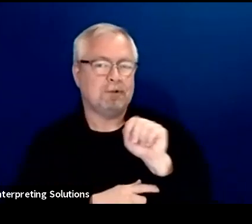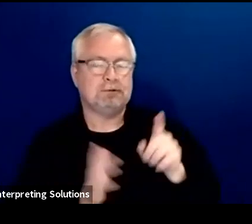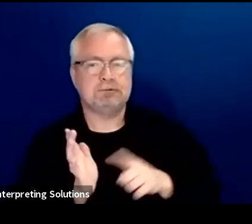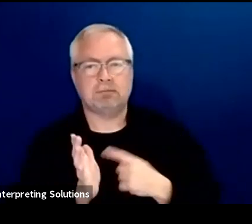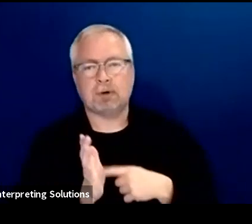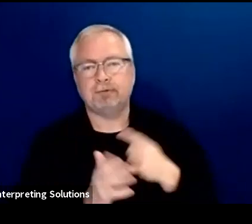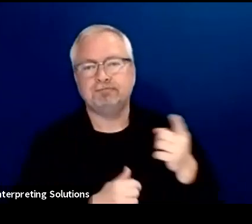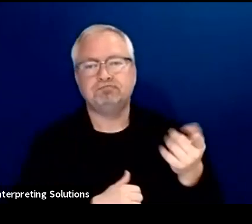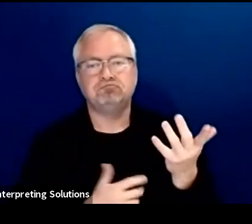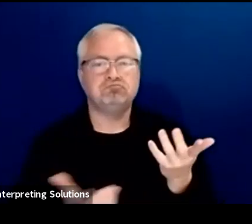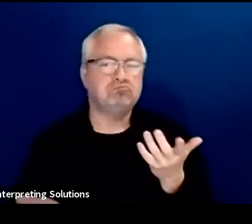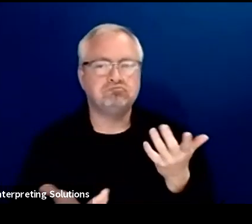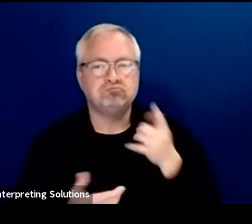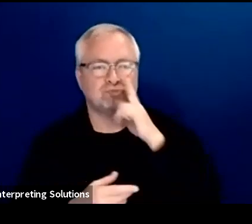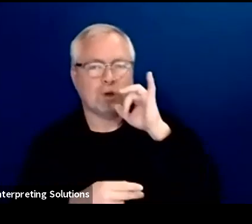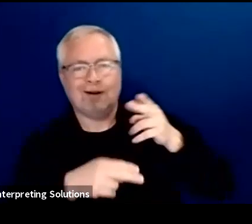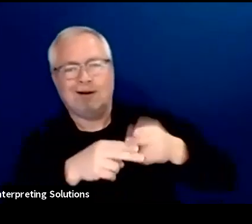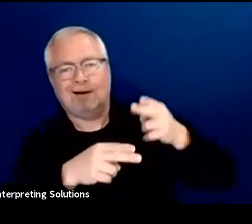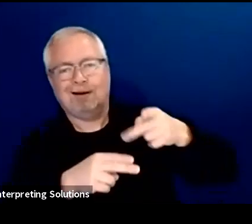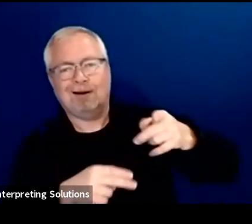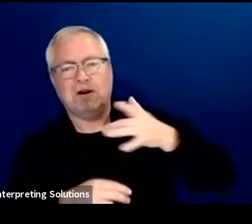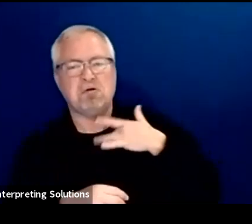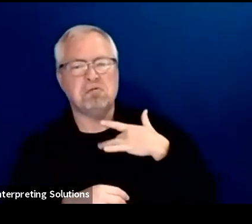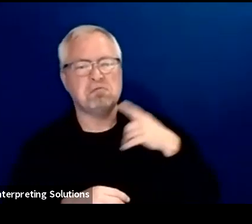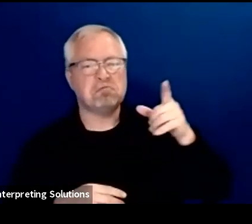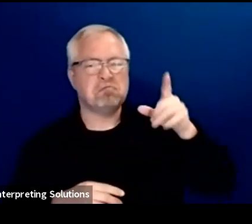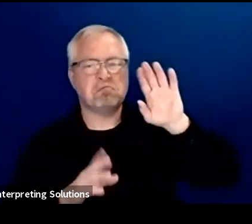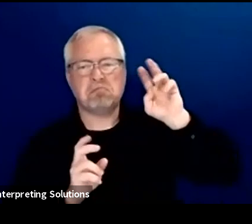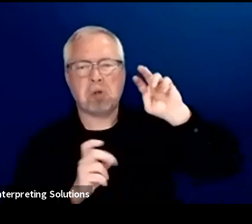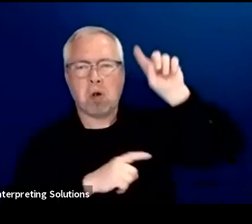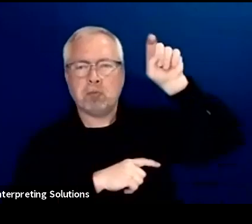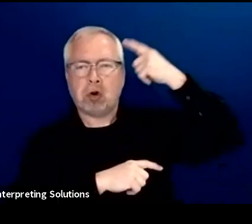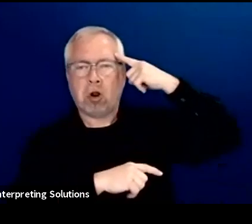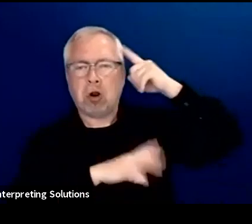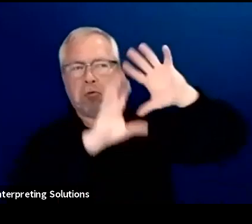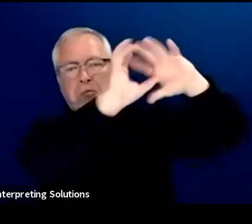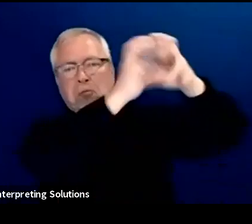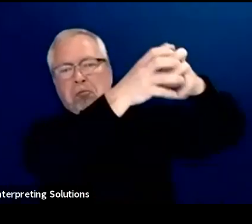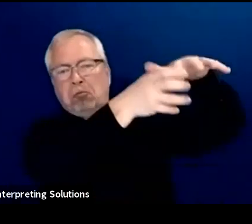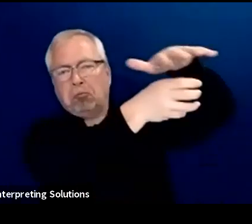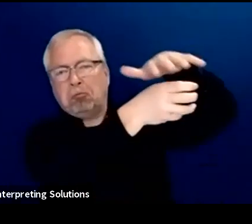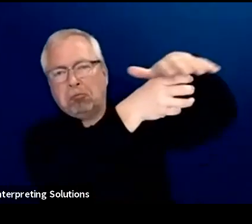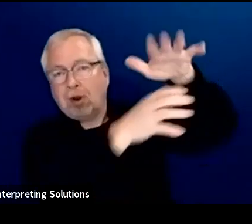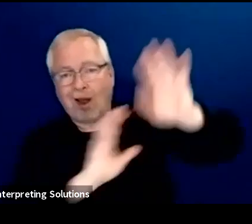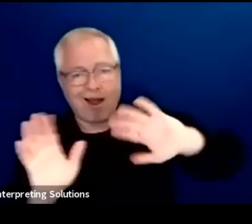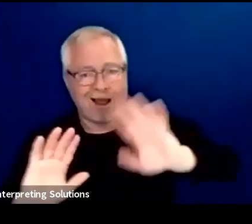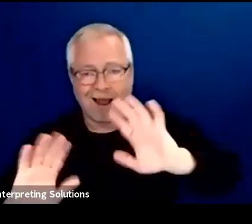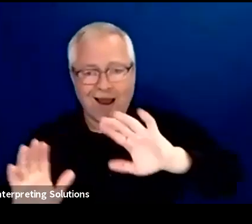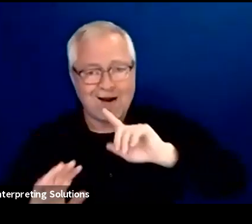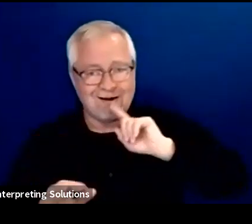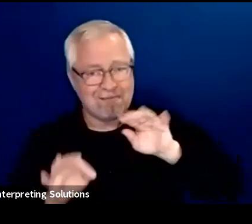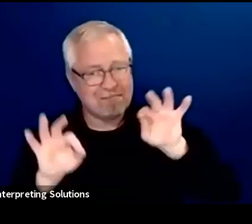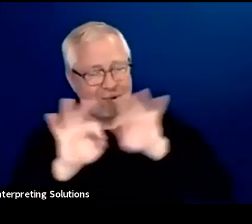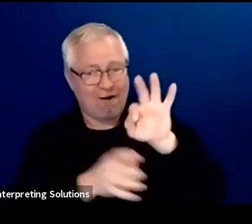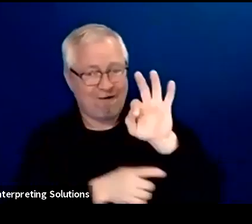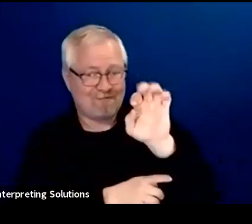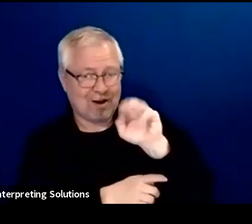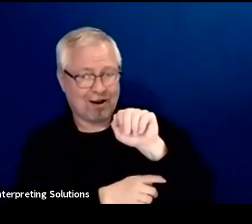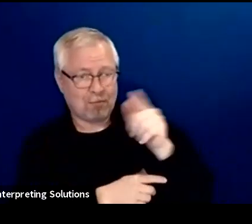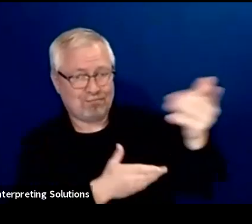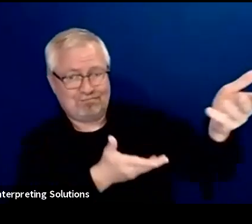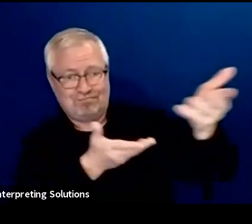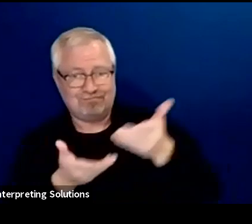and confusing at times to work with. But I think it's important for us to remember that that agency has provided hundreds of millions of